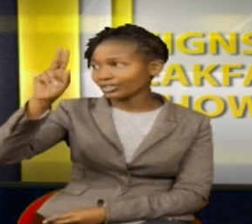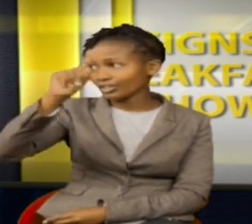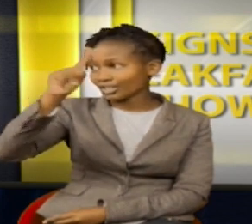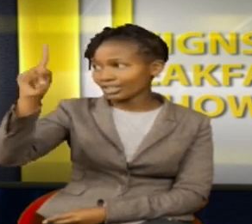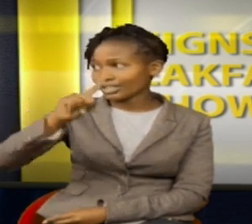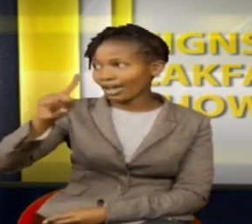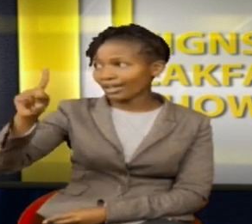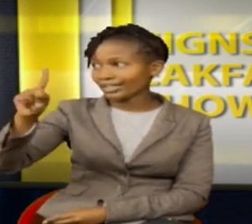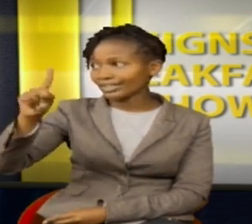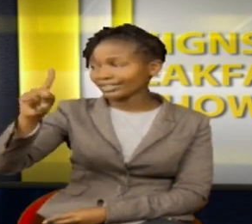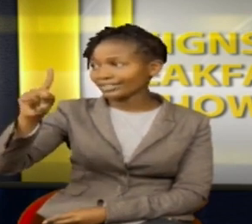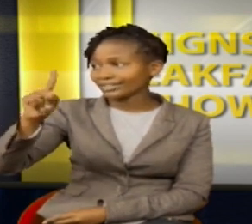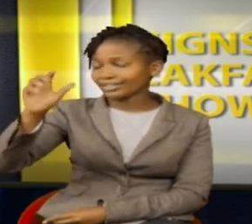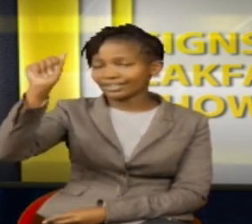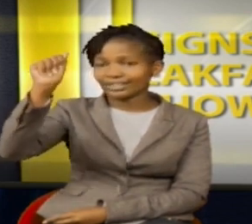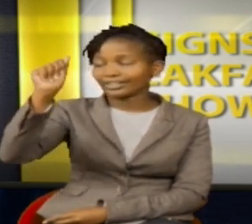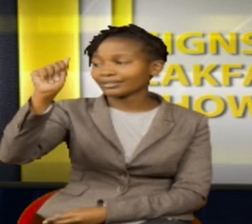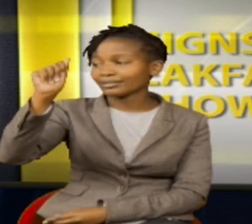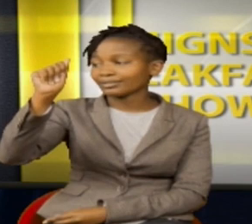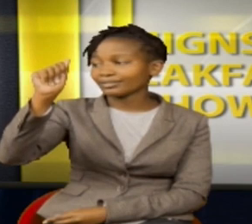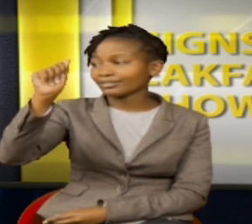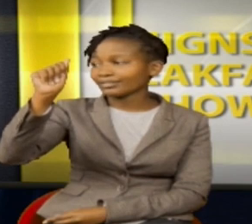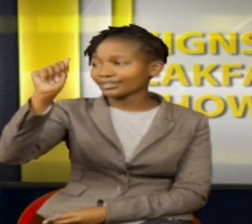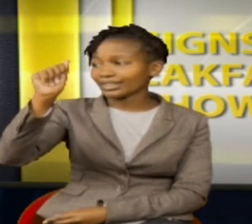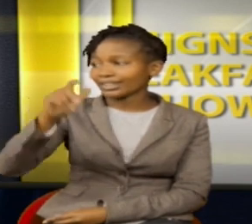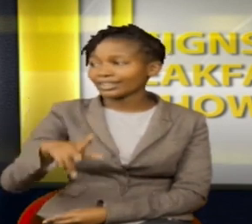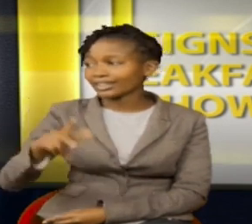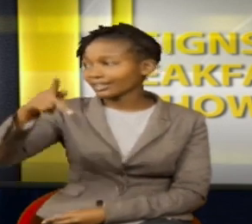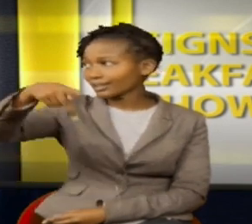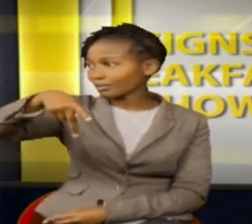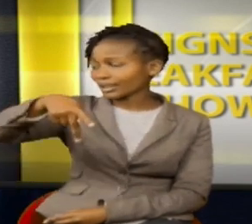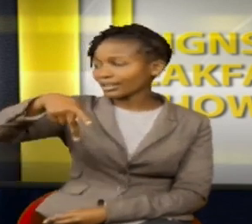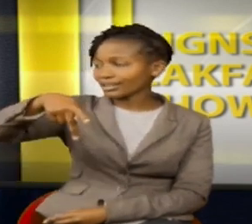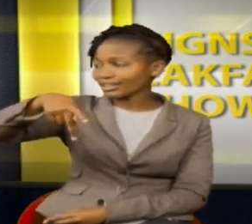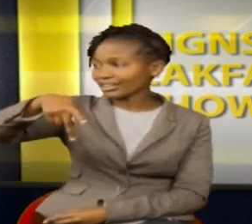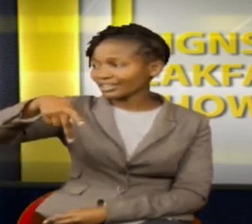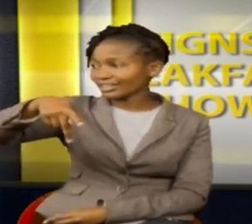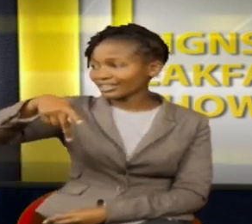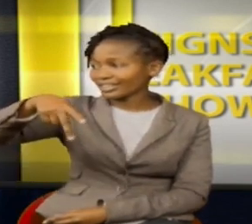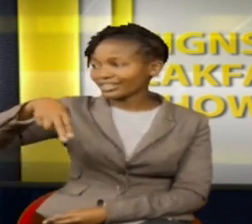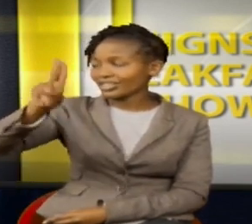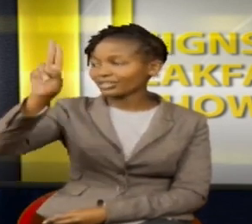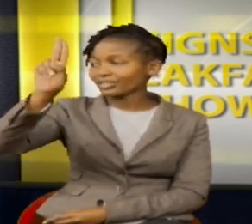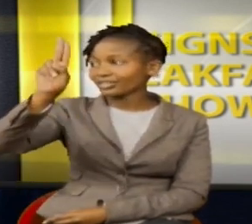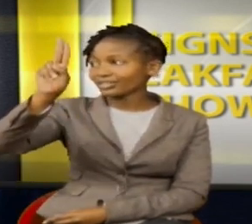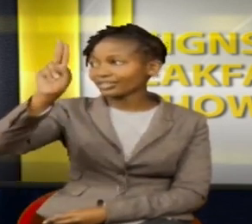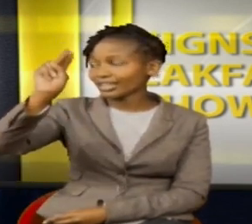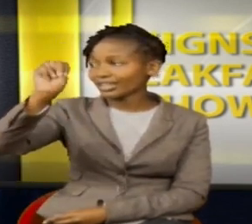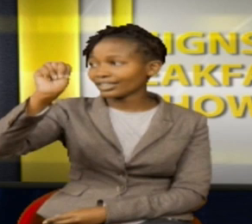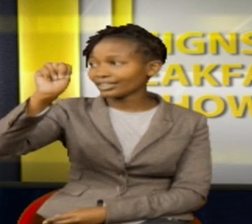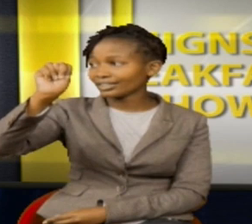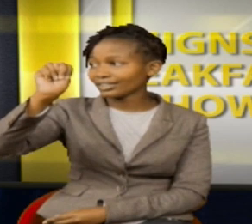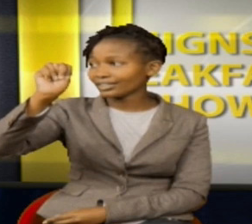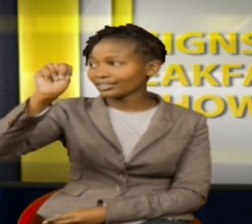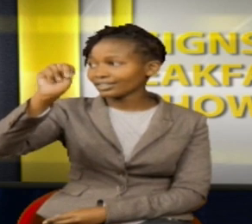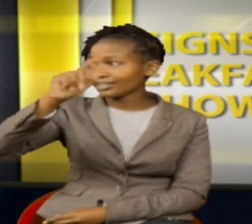U. Z. Z. A. Yeah, again. You got it? P. Yeah. U. U.